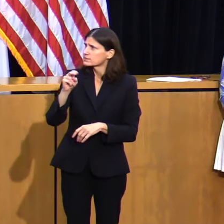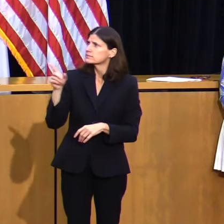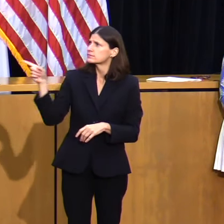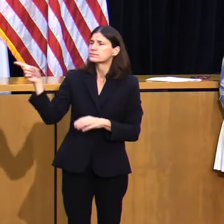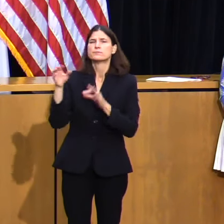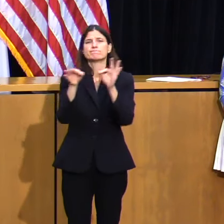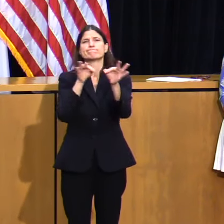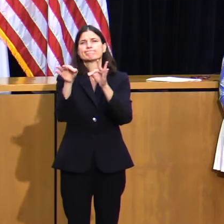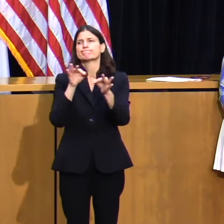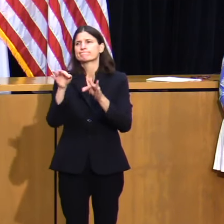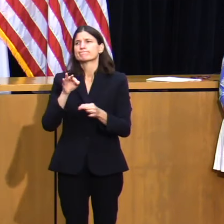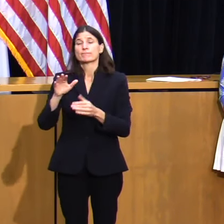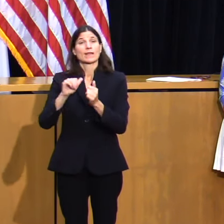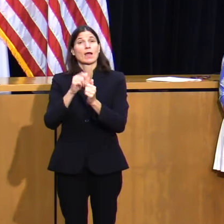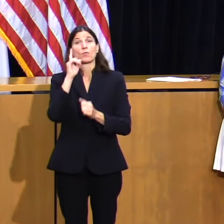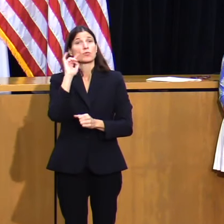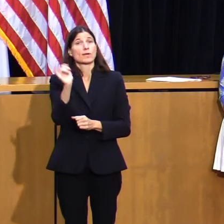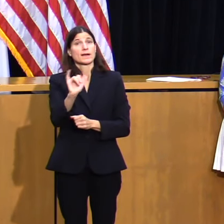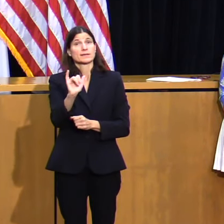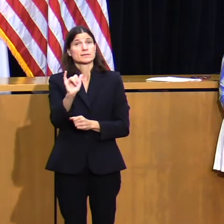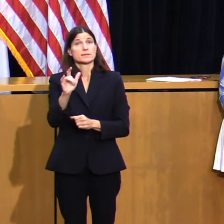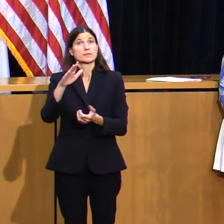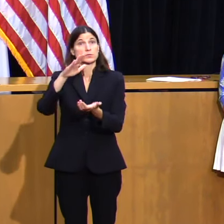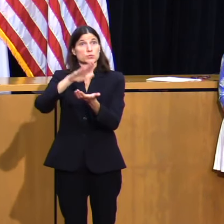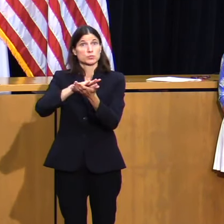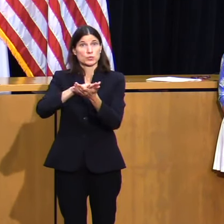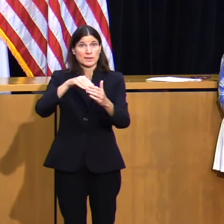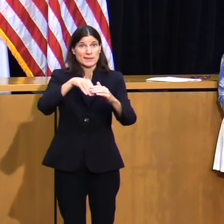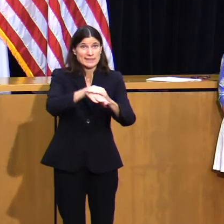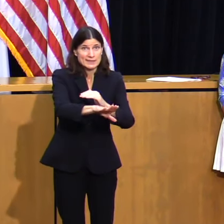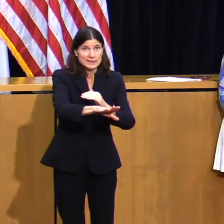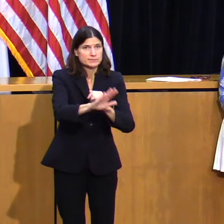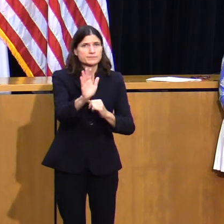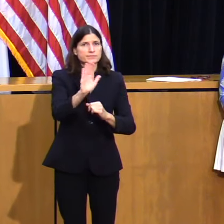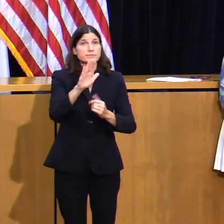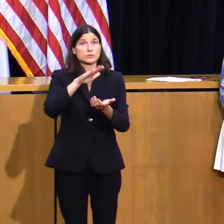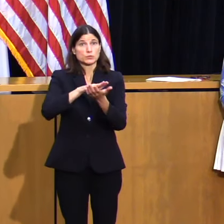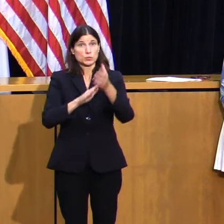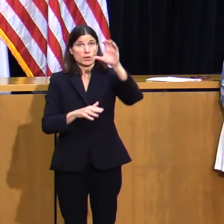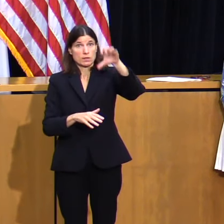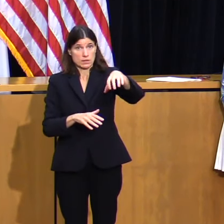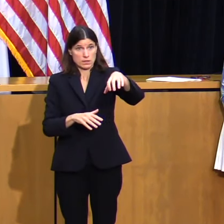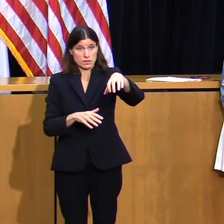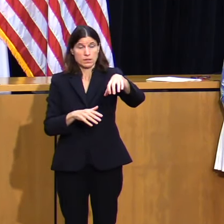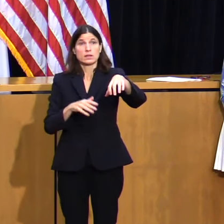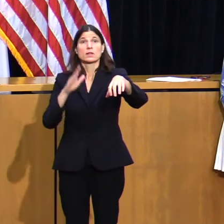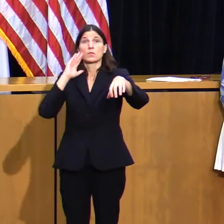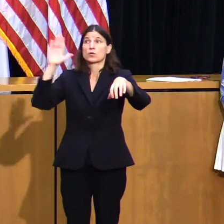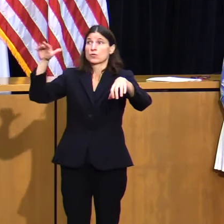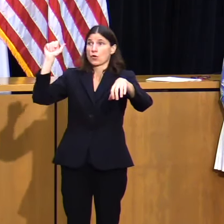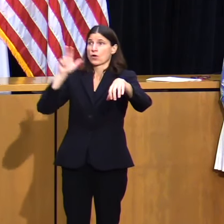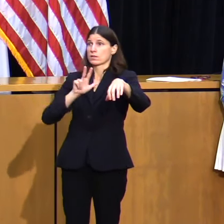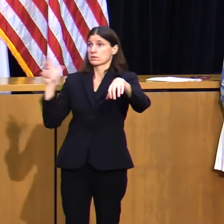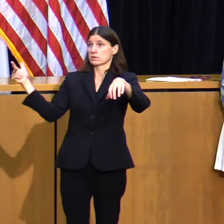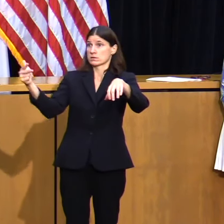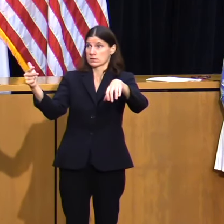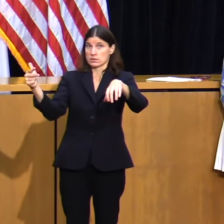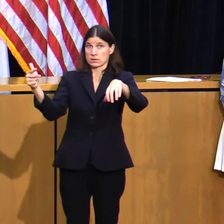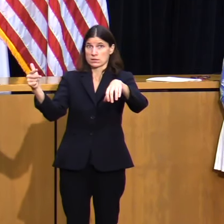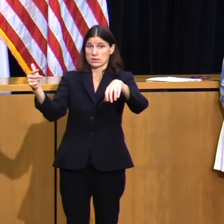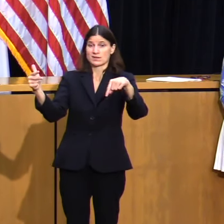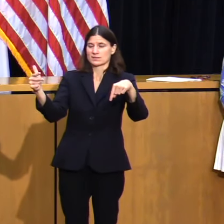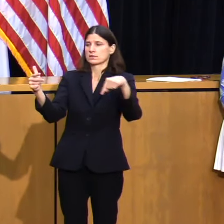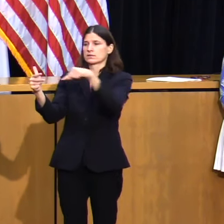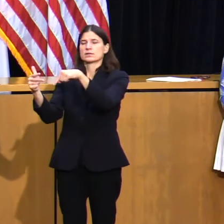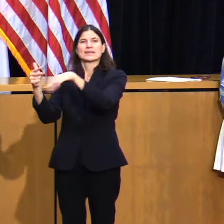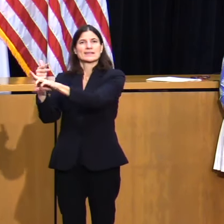be launched in the schools. It would be a real resource that would be available to the schools based on some of the criteria that the secretary walked